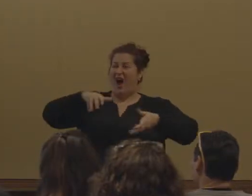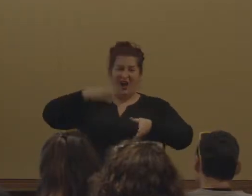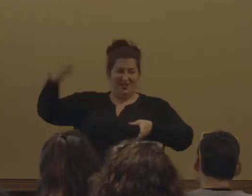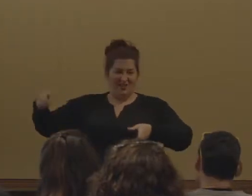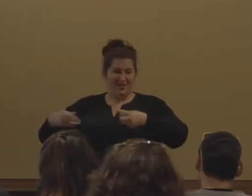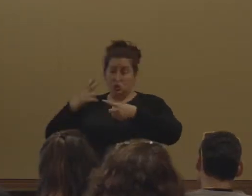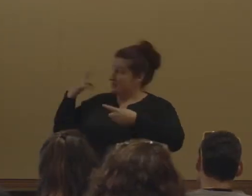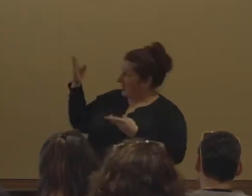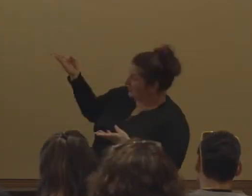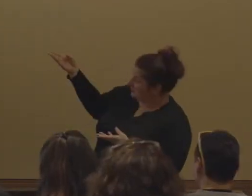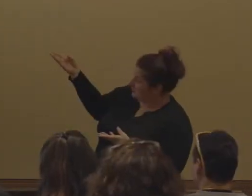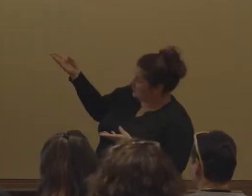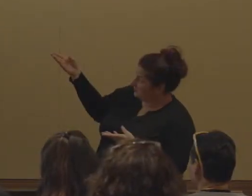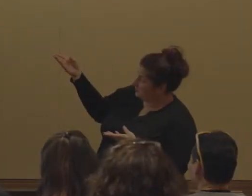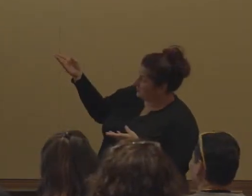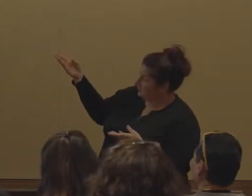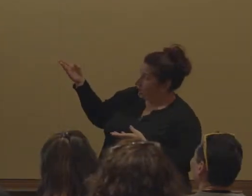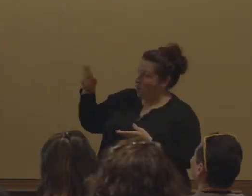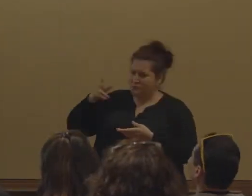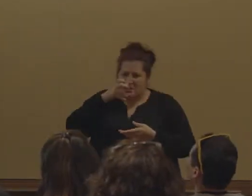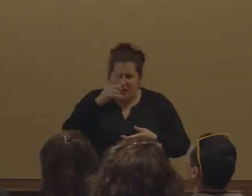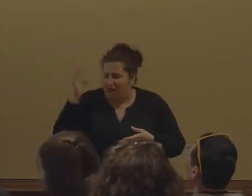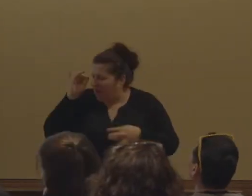you see it? There's a gnat on me.